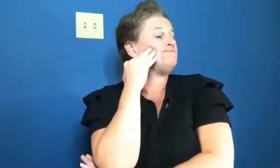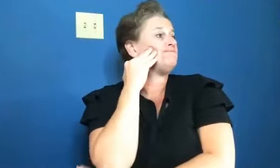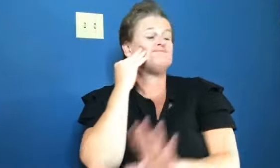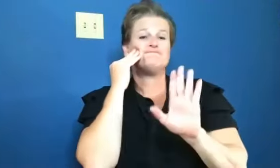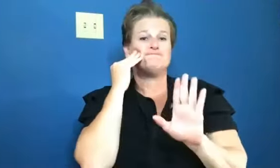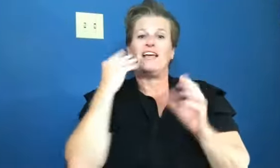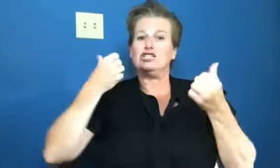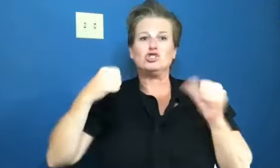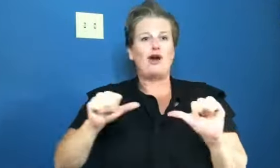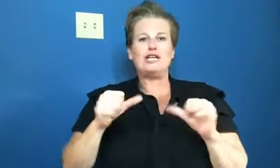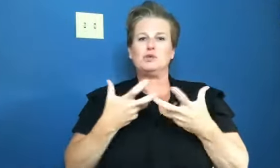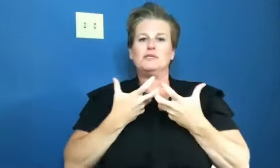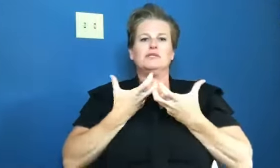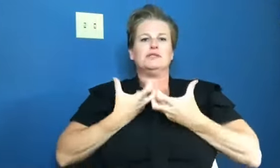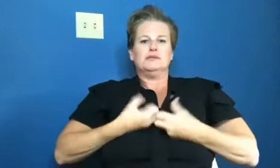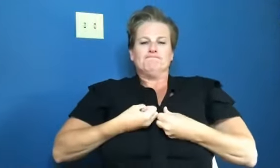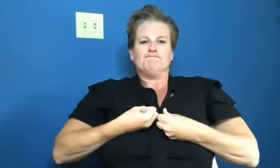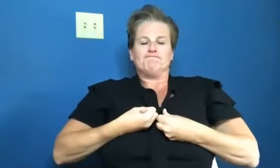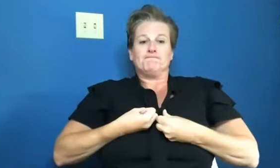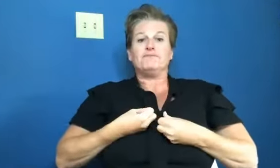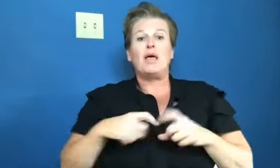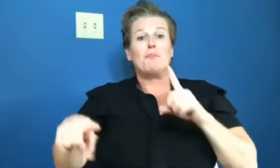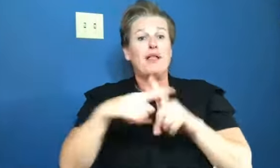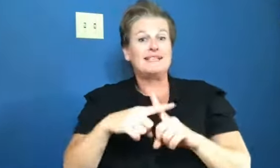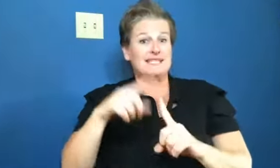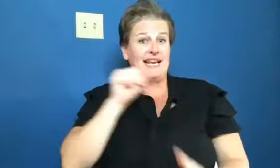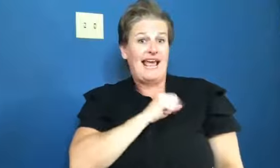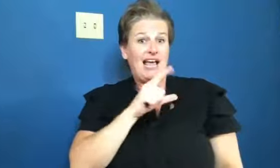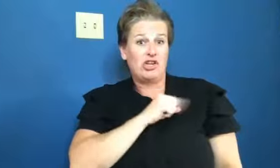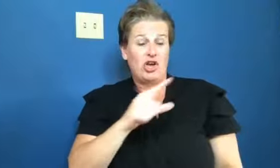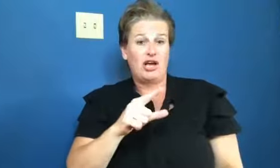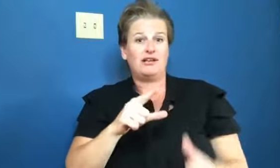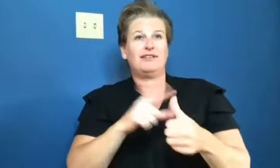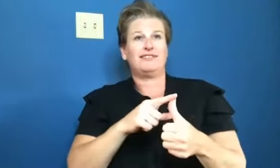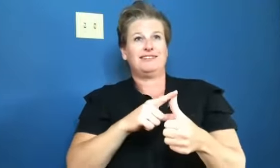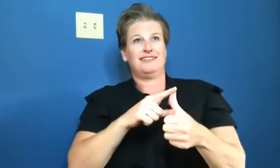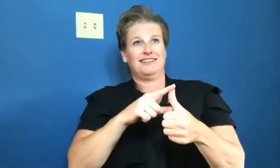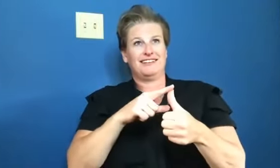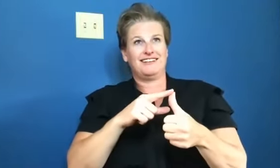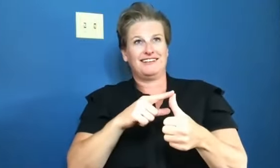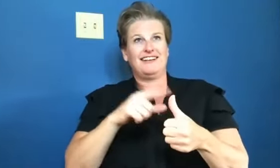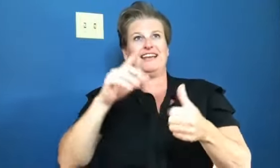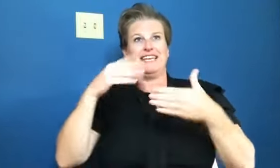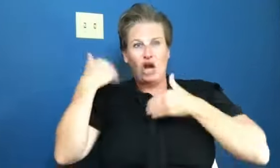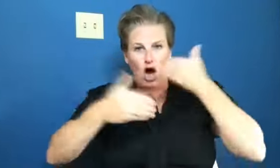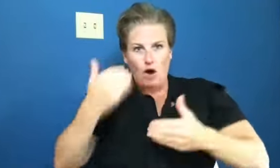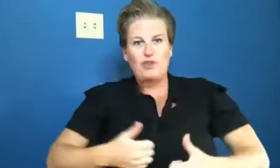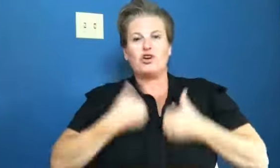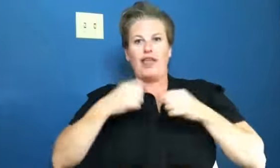also gave me the 5 G's in Al-Anon, which are get off of their back, get out of their way, get on with your life, get to meetings and give them to God.